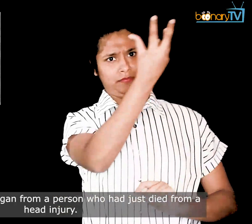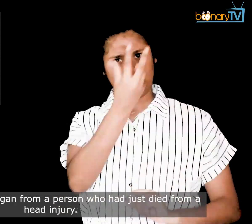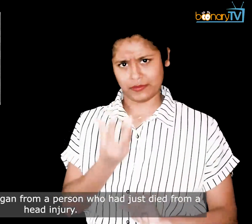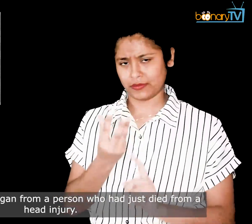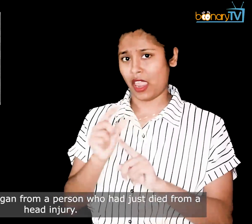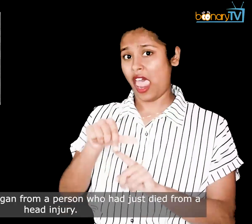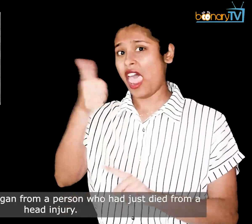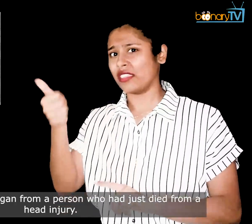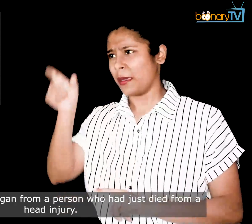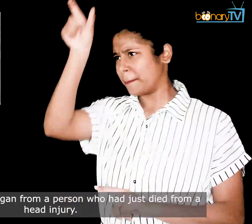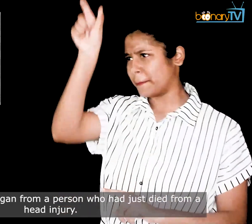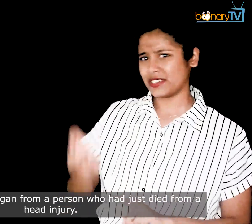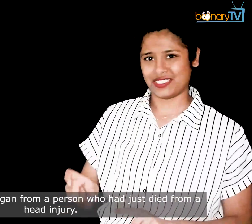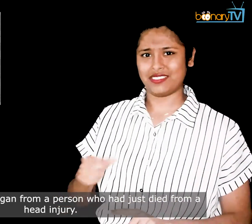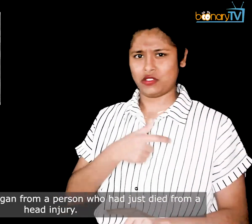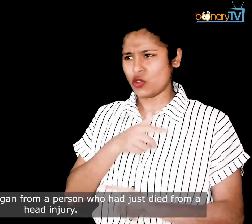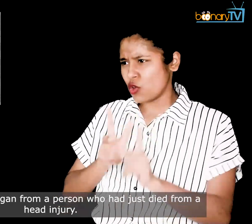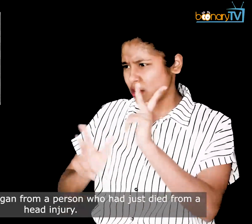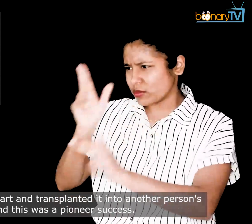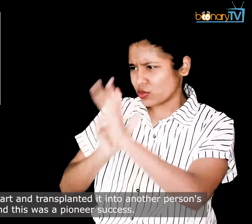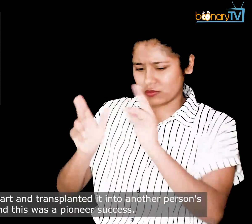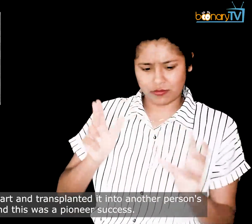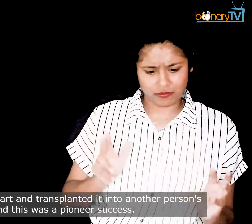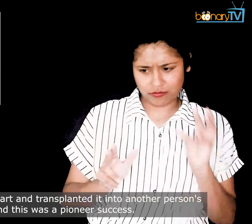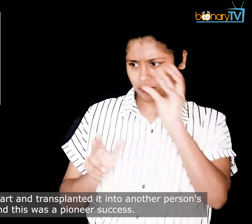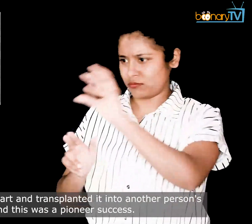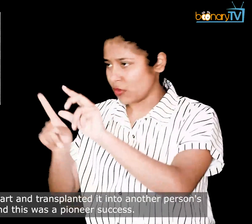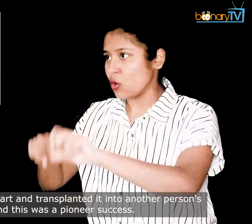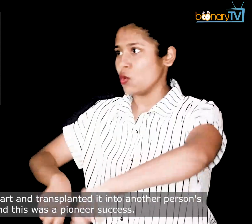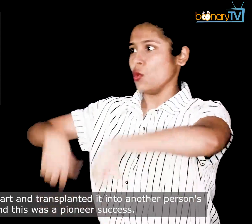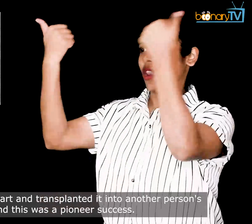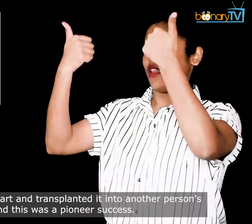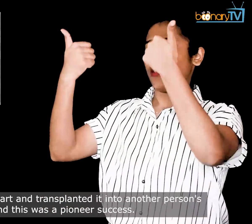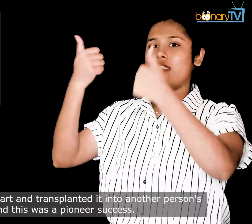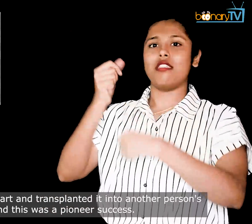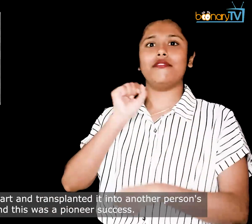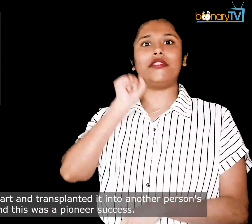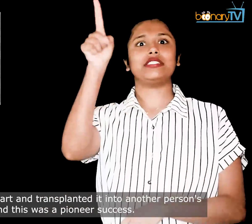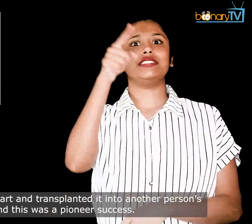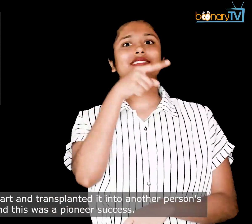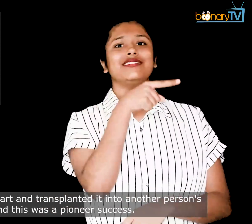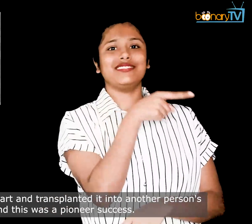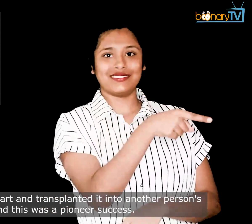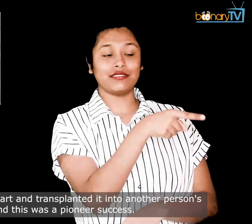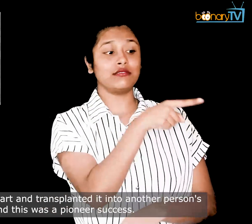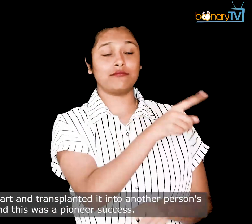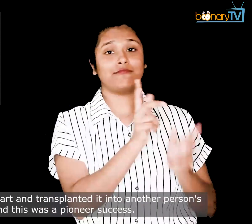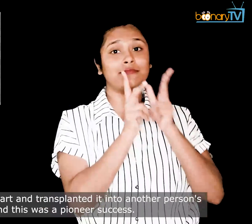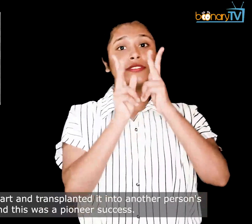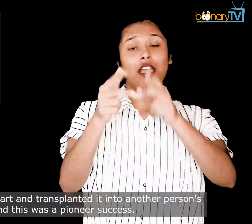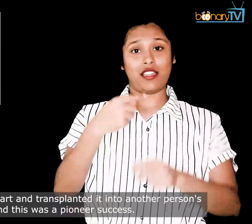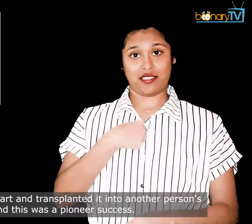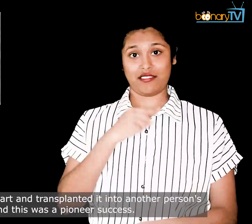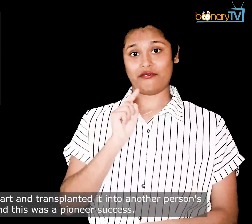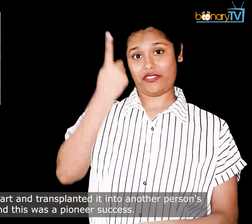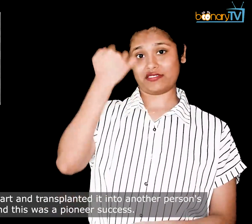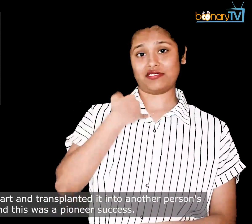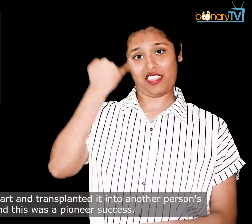who had just died from a head injury. He took his human heart and transplanted it into another person's body and this was a